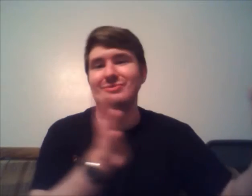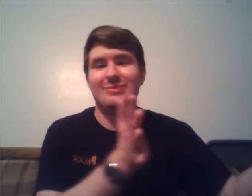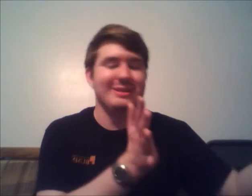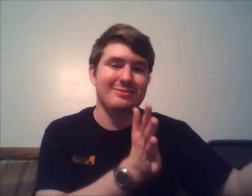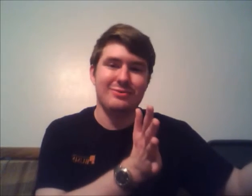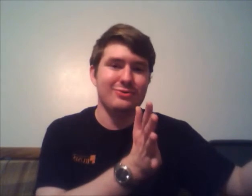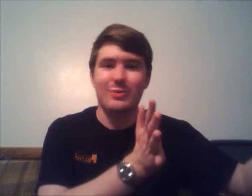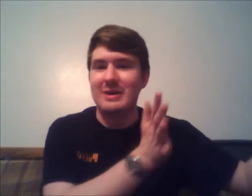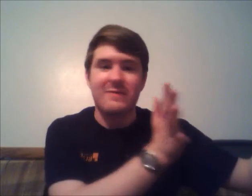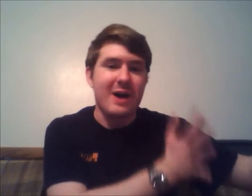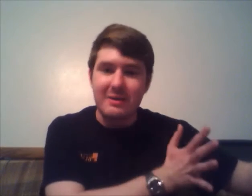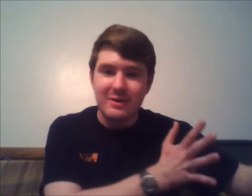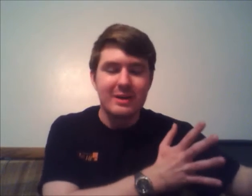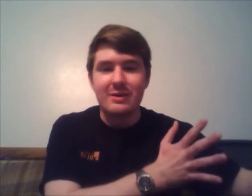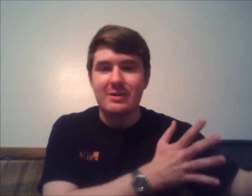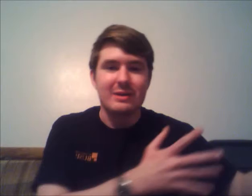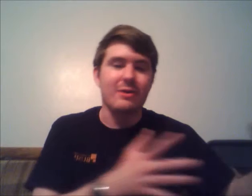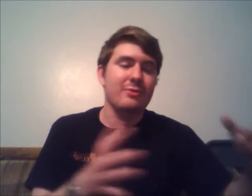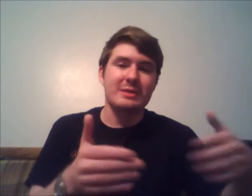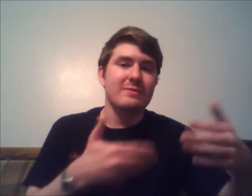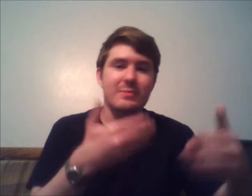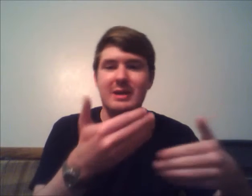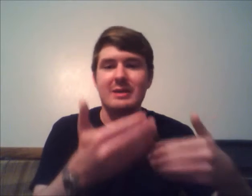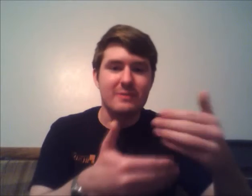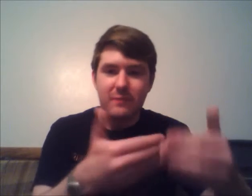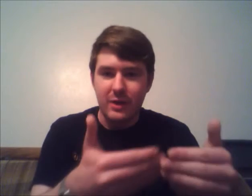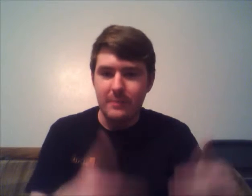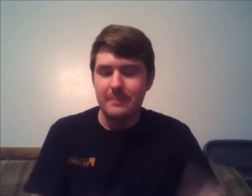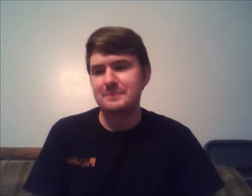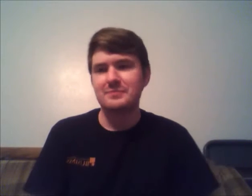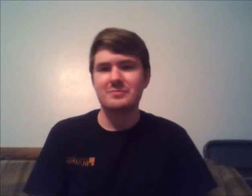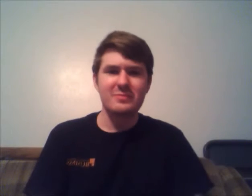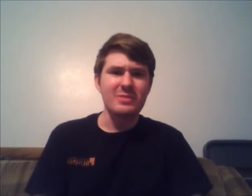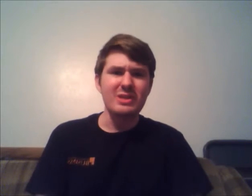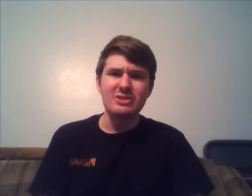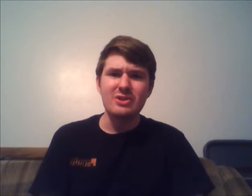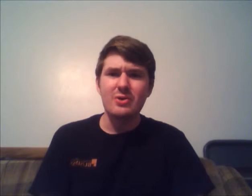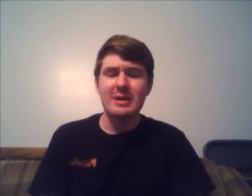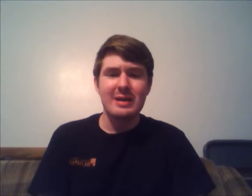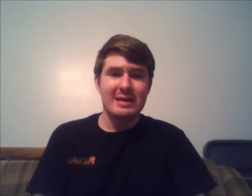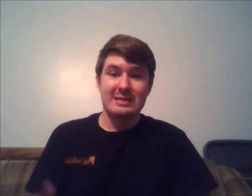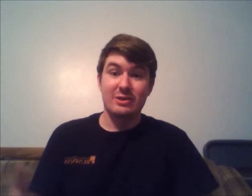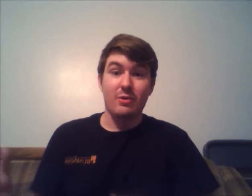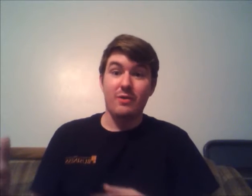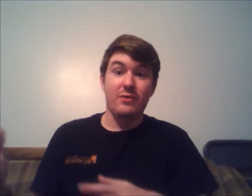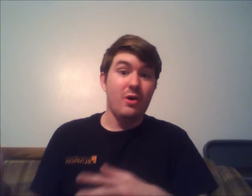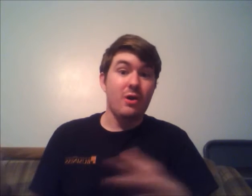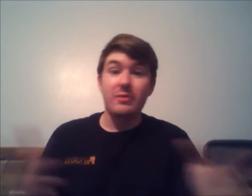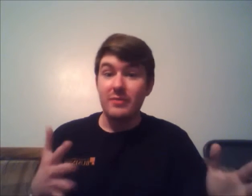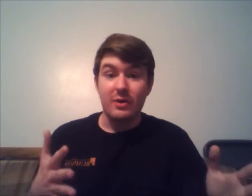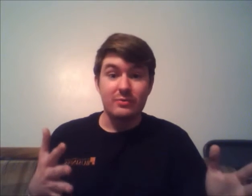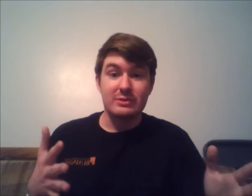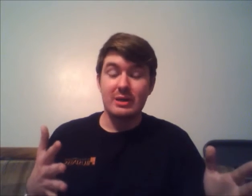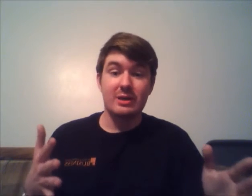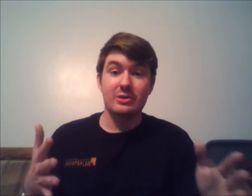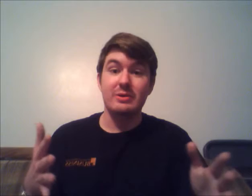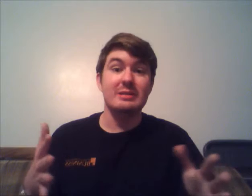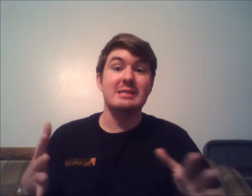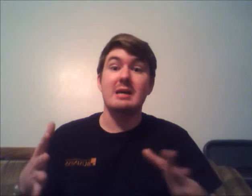like 25, right? All the rest of them kind of just flow. So to go over all of those, you can sign now